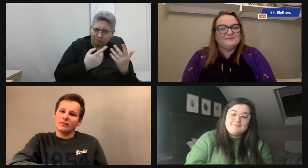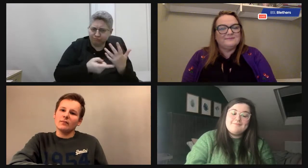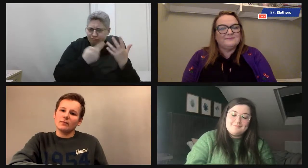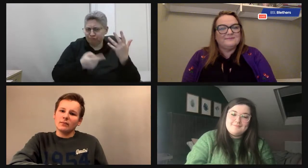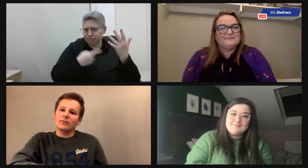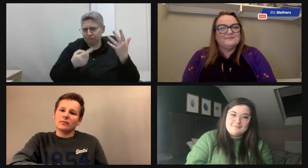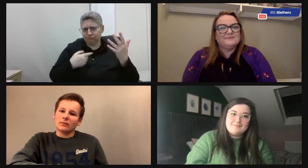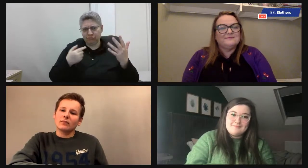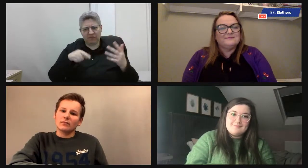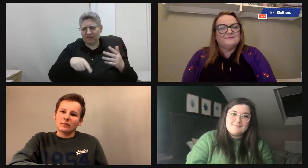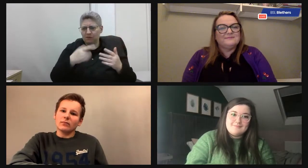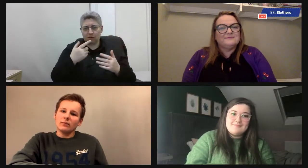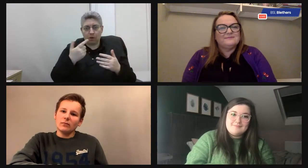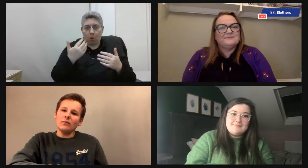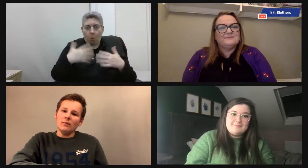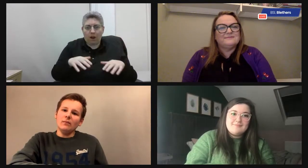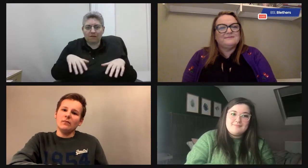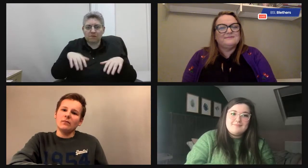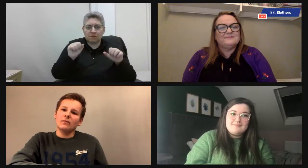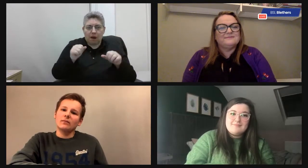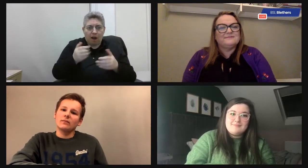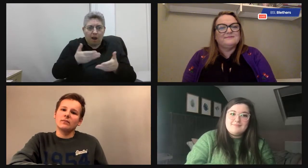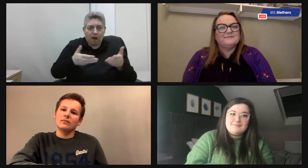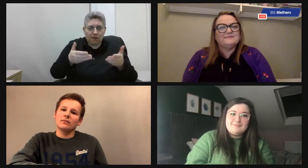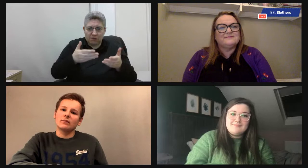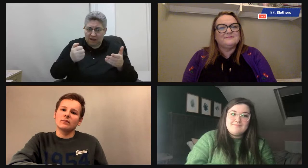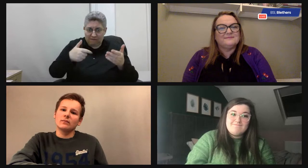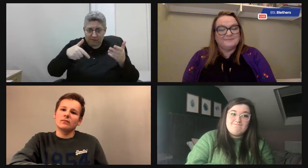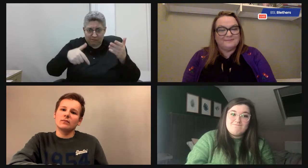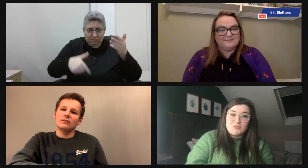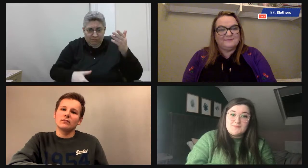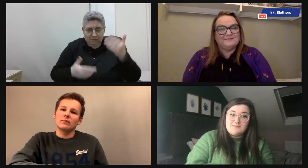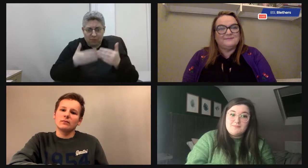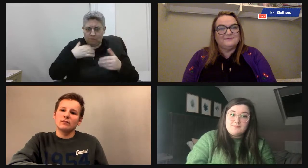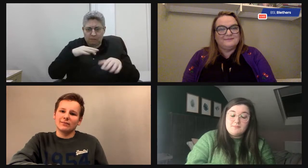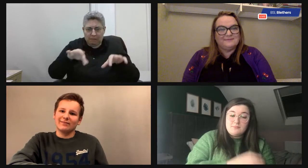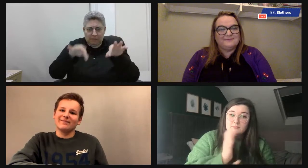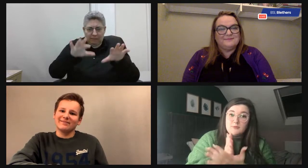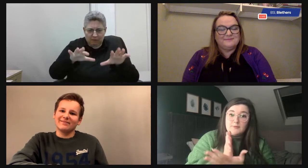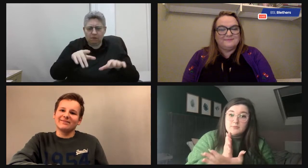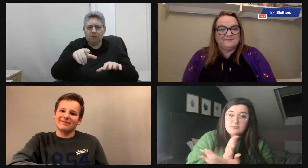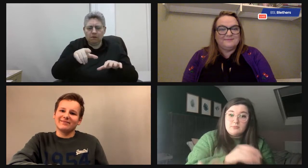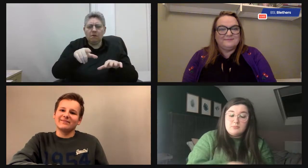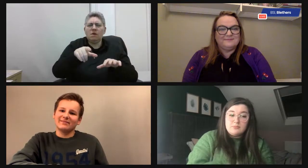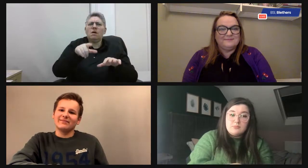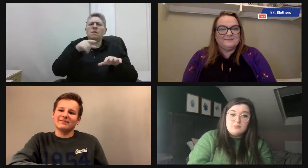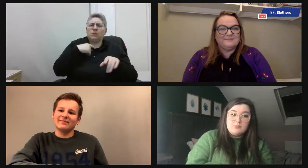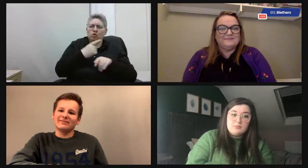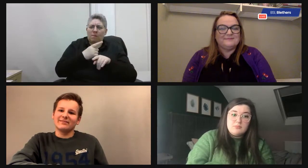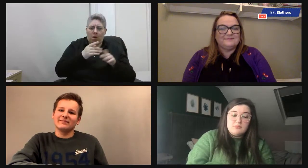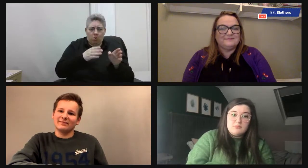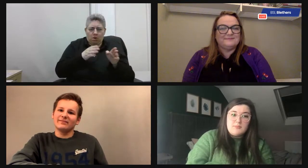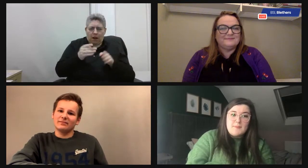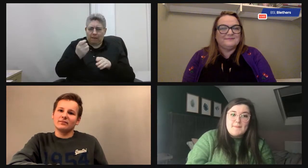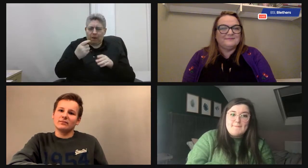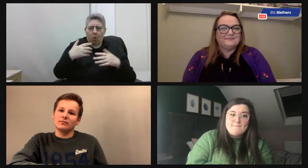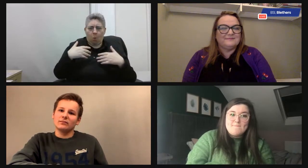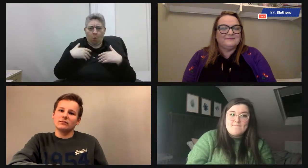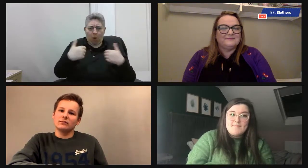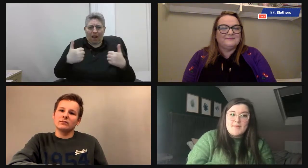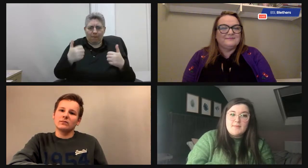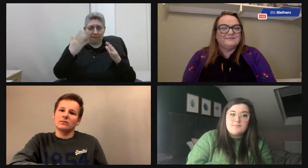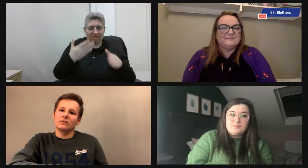We've talked a lot about mental health, but if we talked about well-being, I mean, once we start, this is a huge topic, isn't